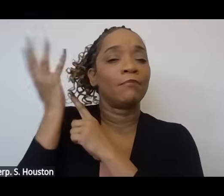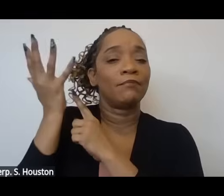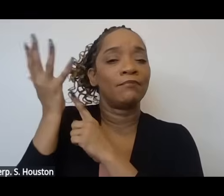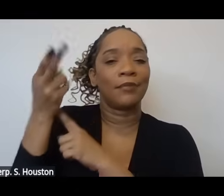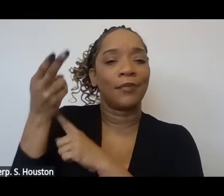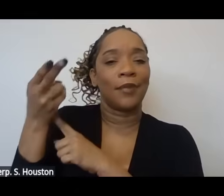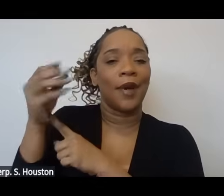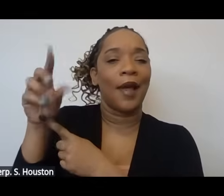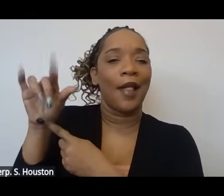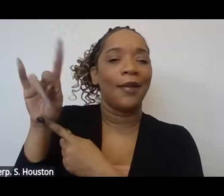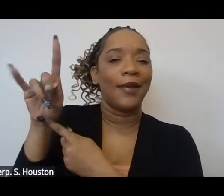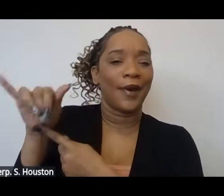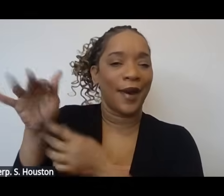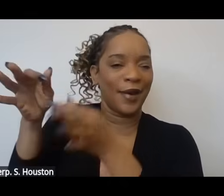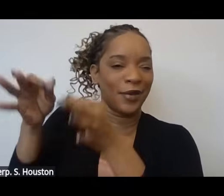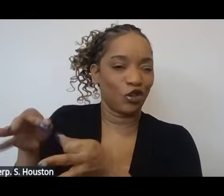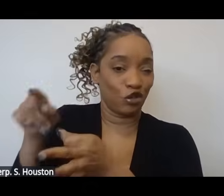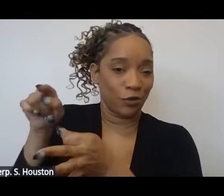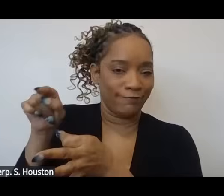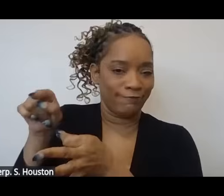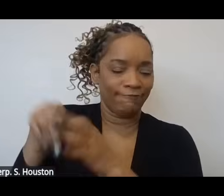decision as well. And